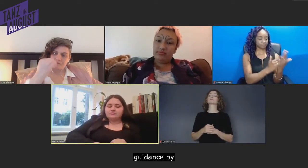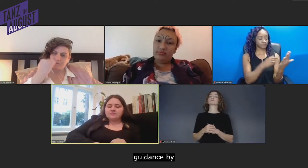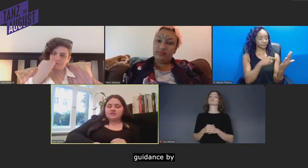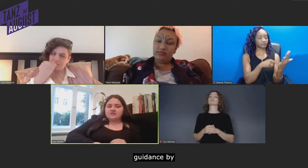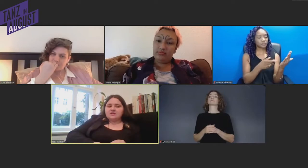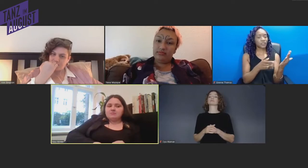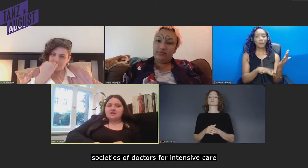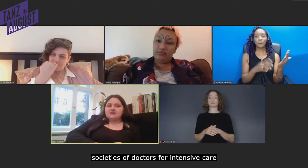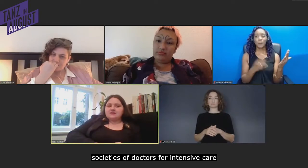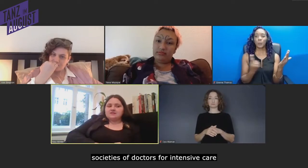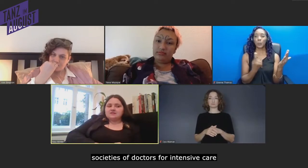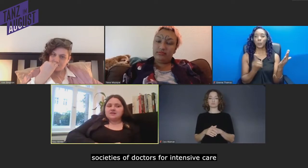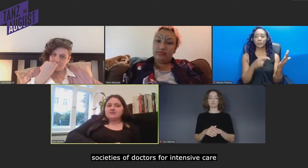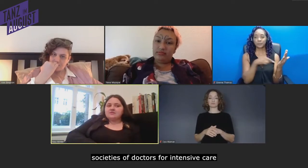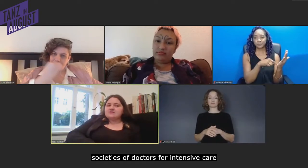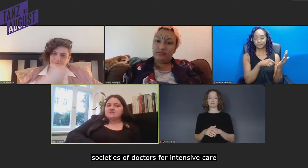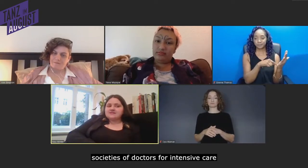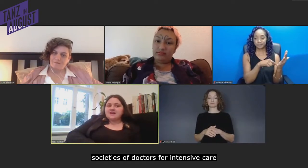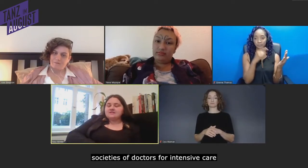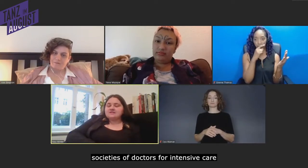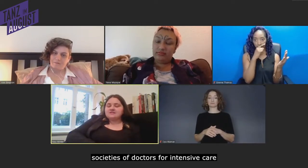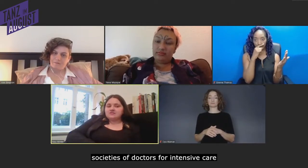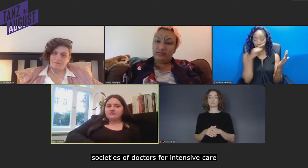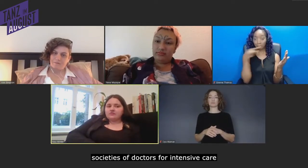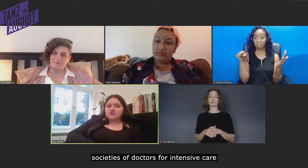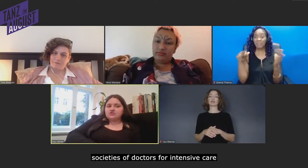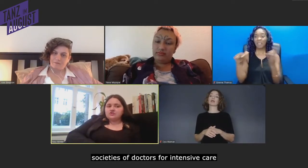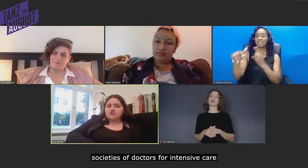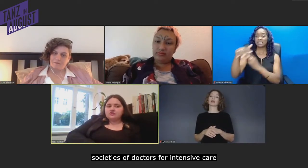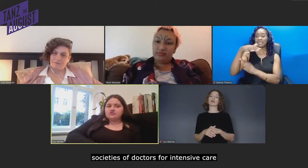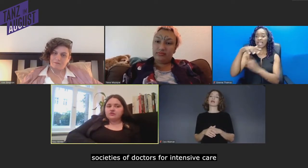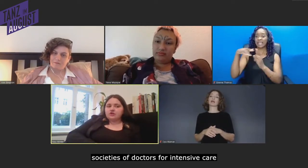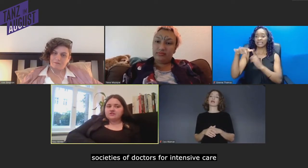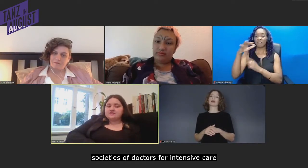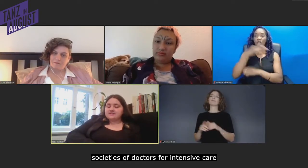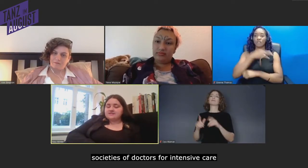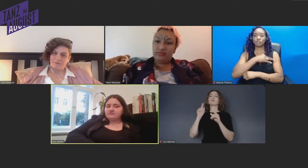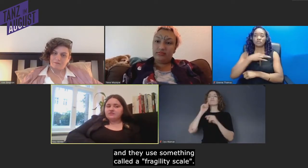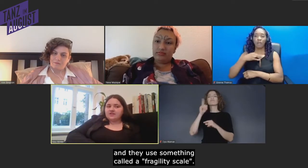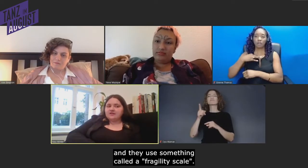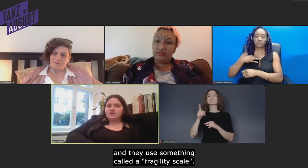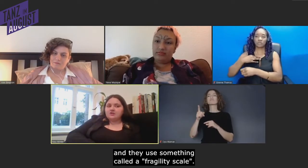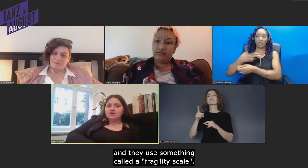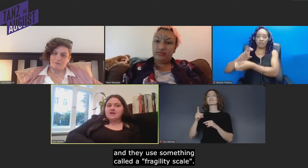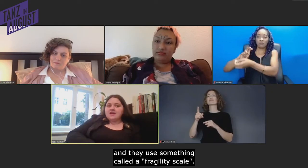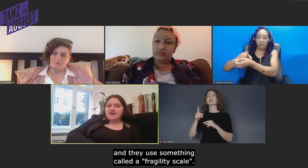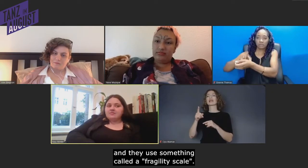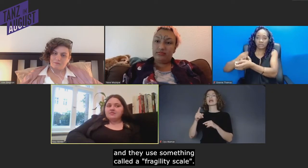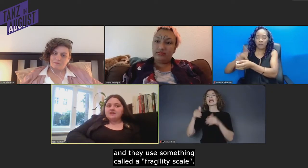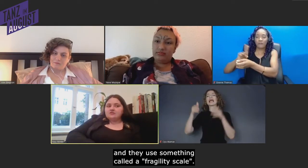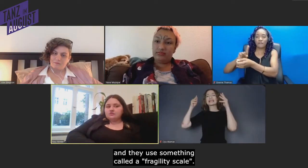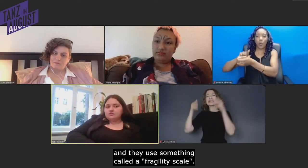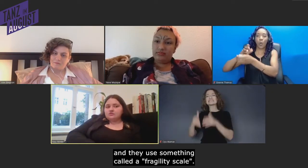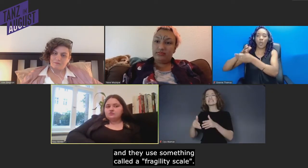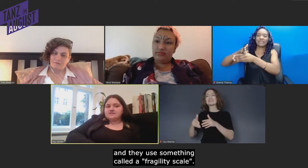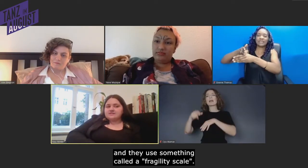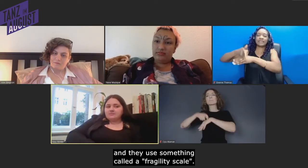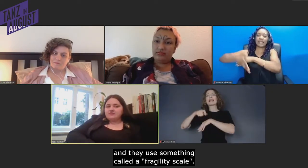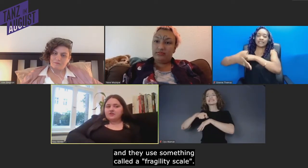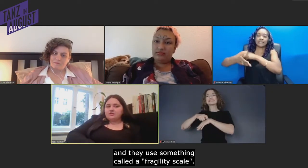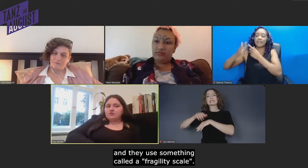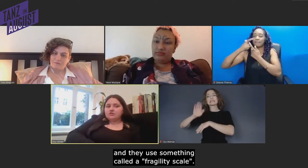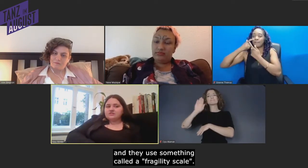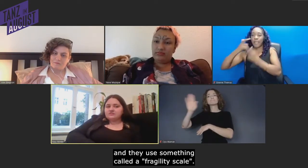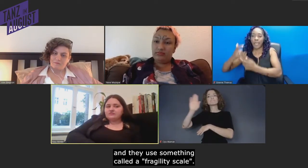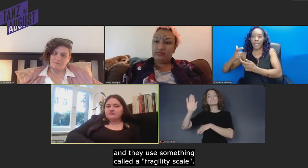um, by like these societies of doctors for intensive care, and they use